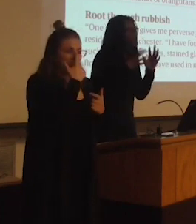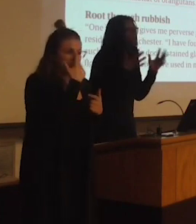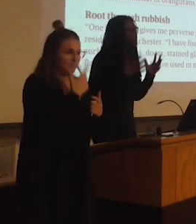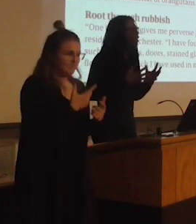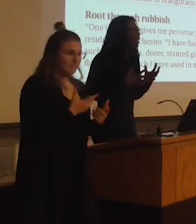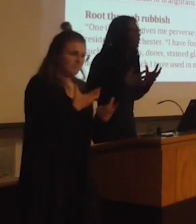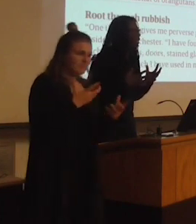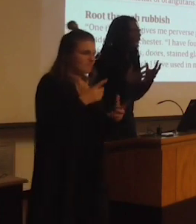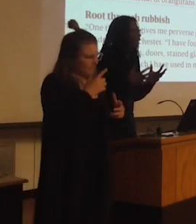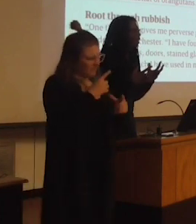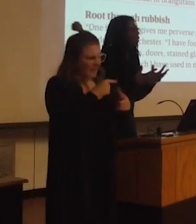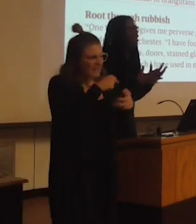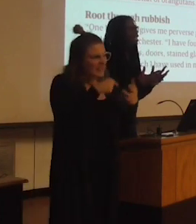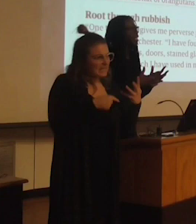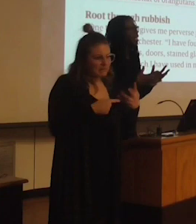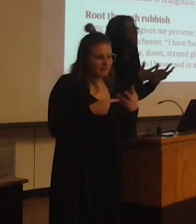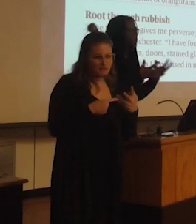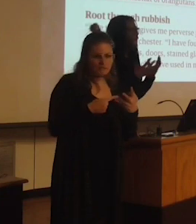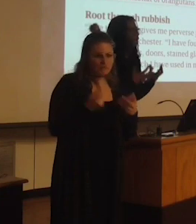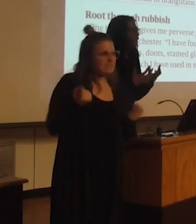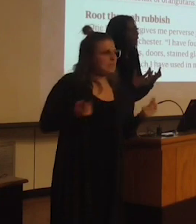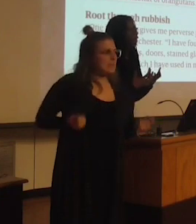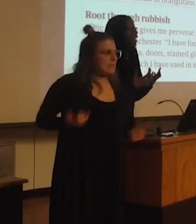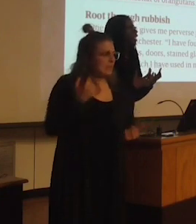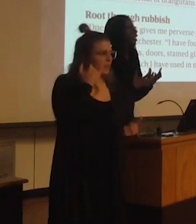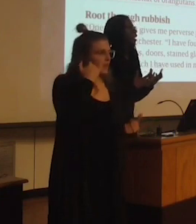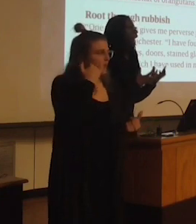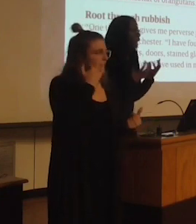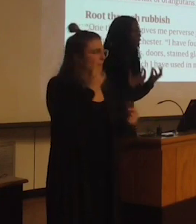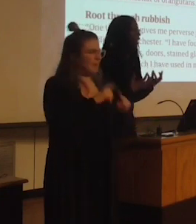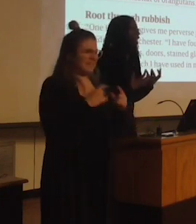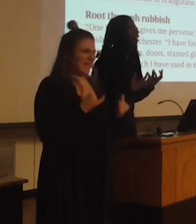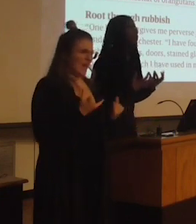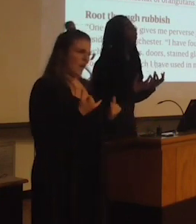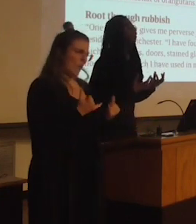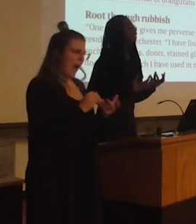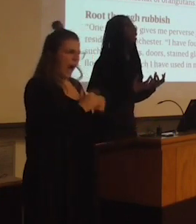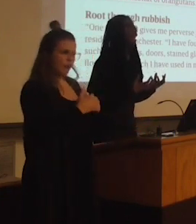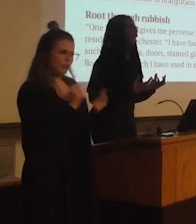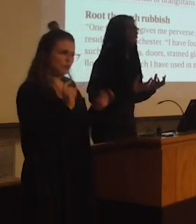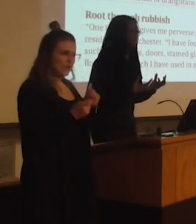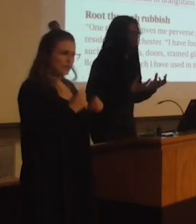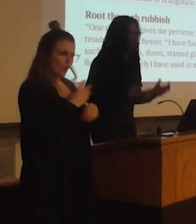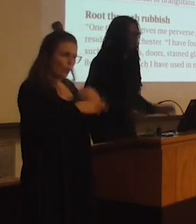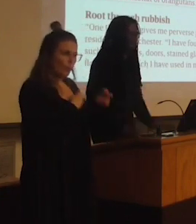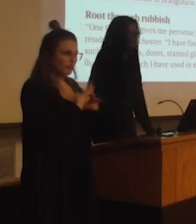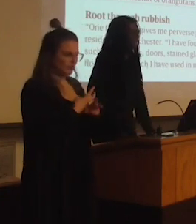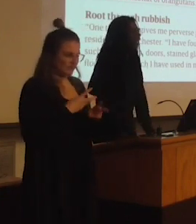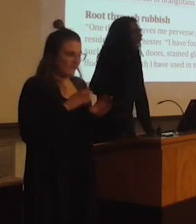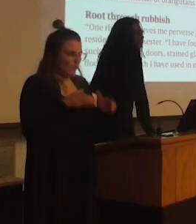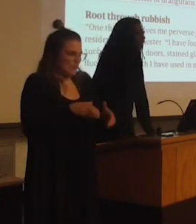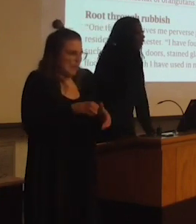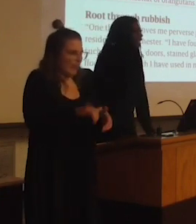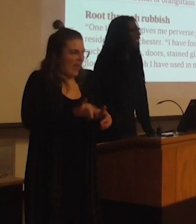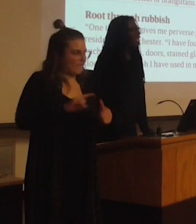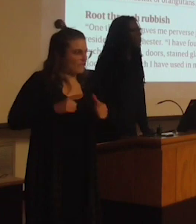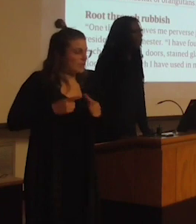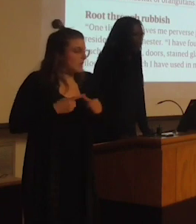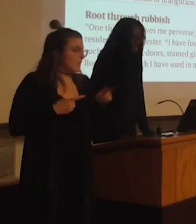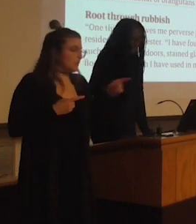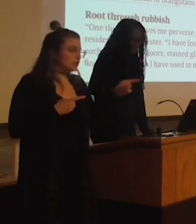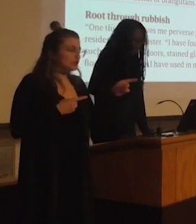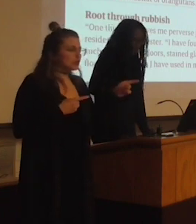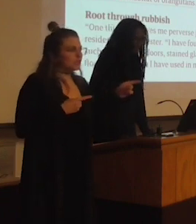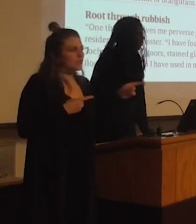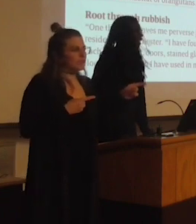It takes so many variables out of the equation where we're having conversations about how to change the world. And so, like, she had absolutely conceded